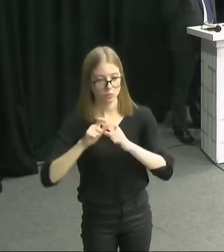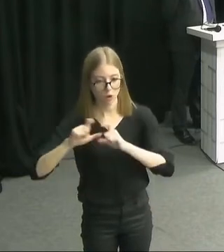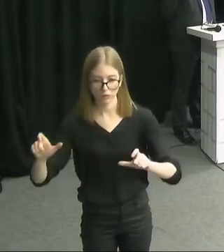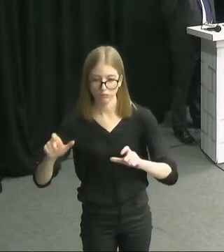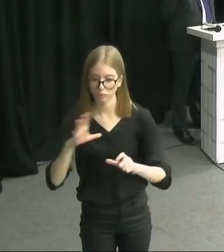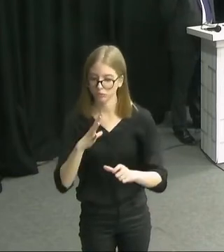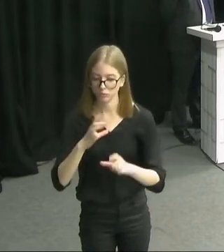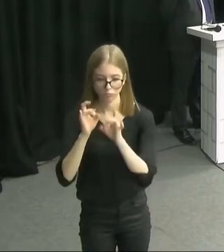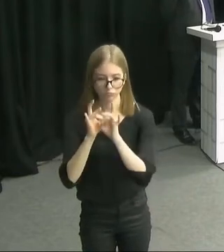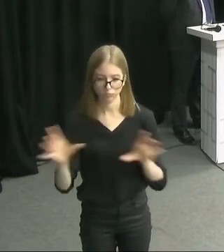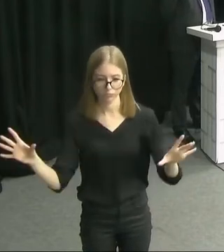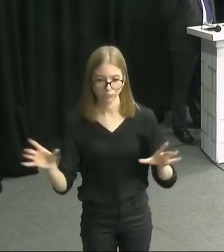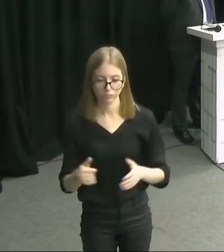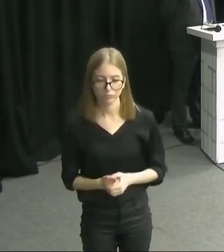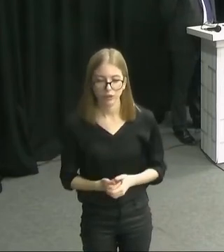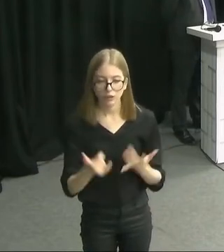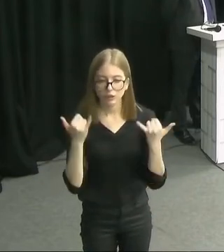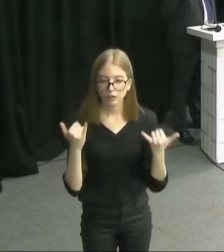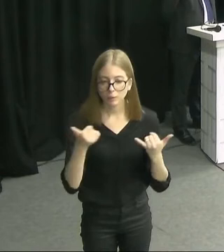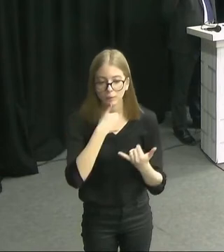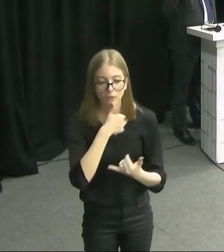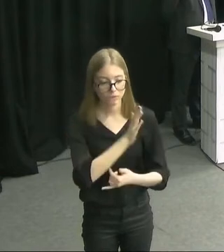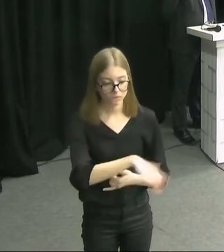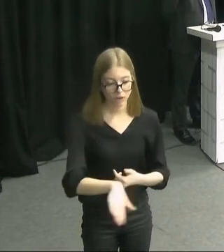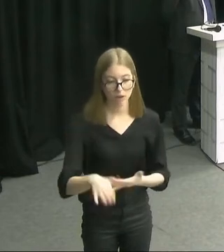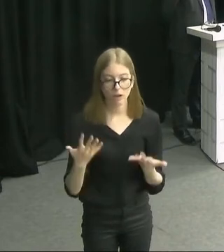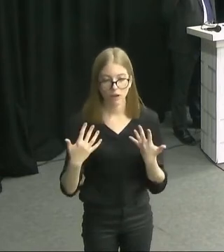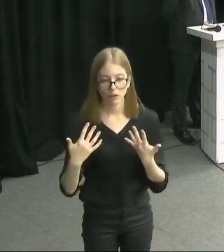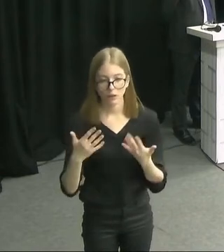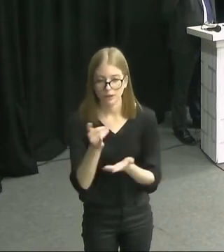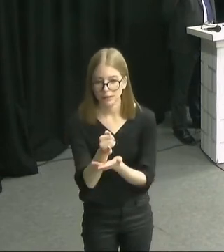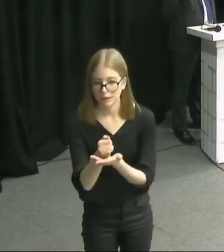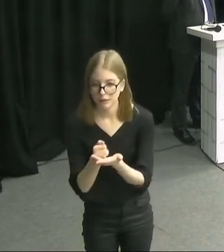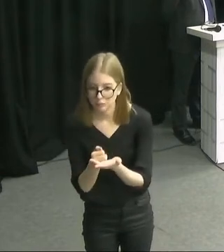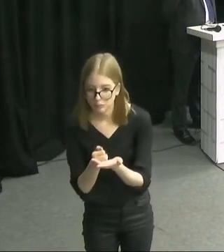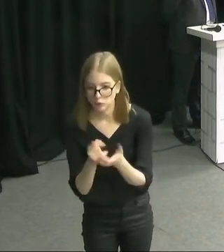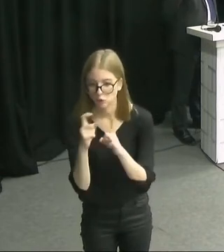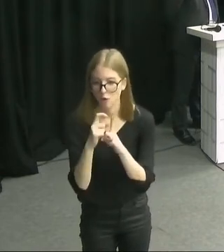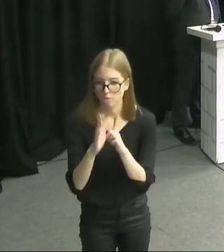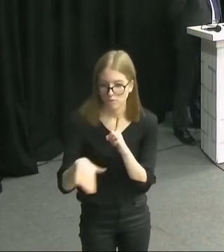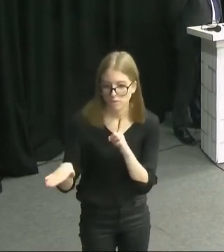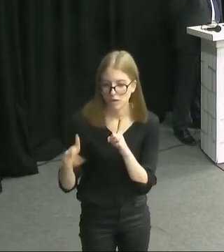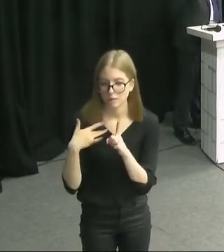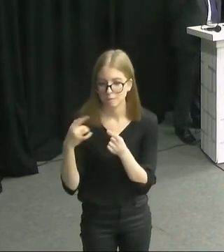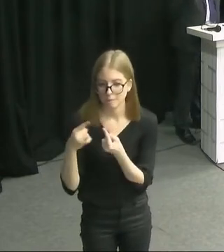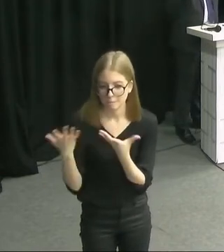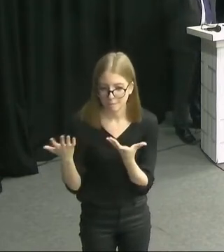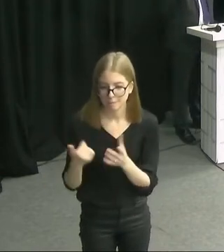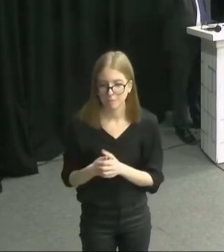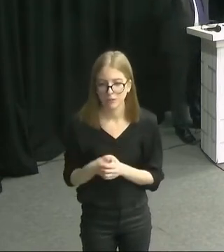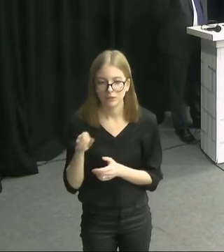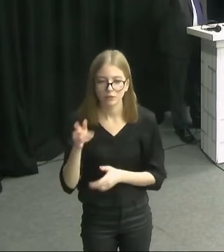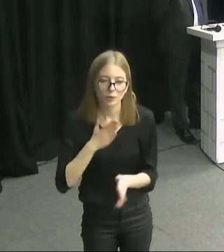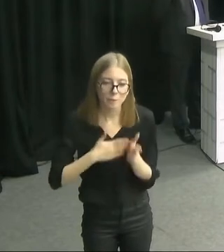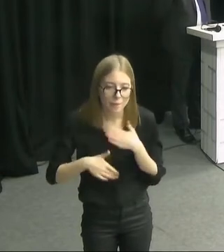children, the young adults who come to universities are different. Of course, I call them children as well with love.